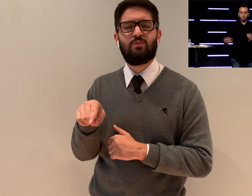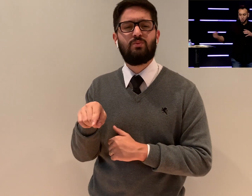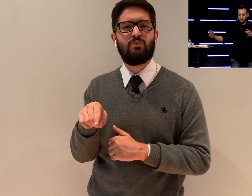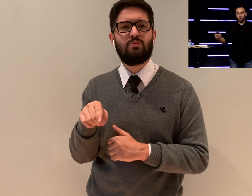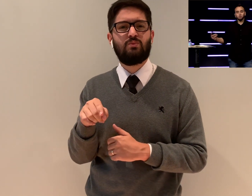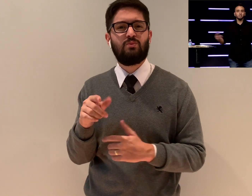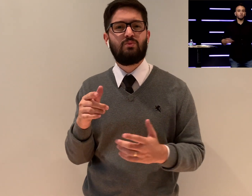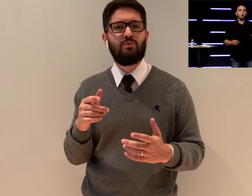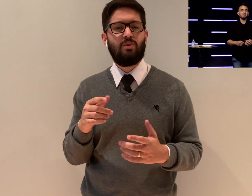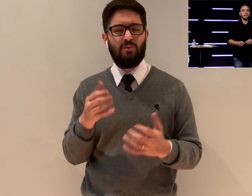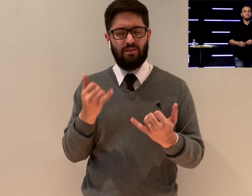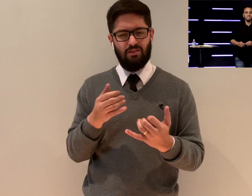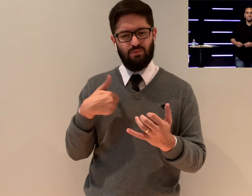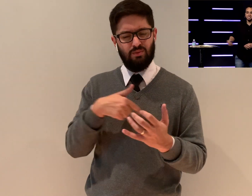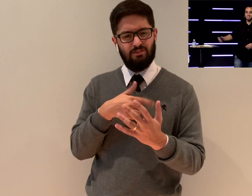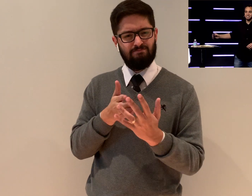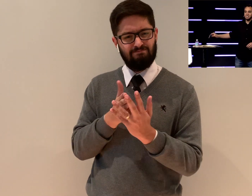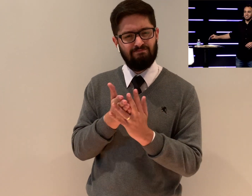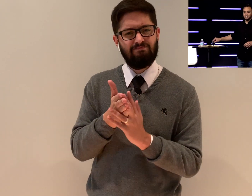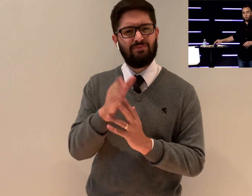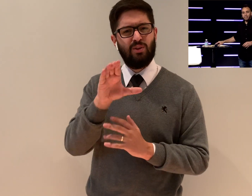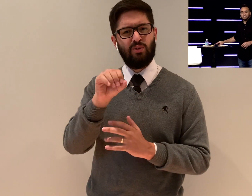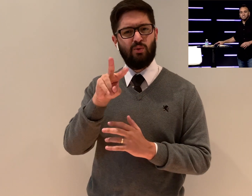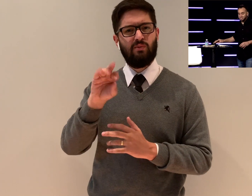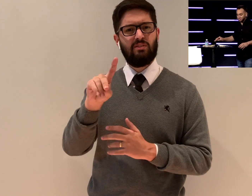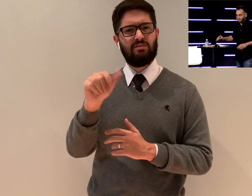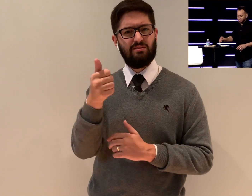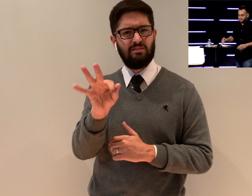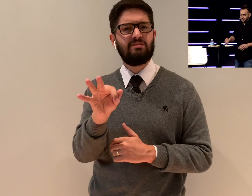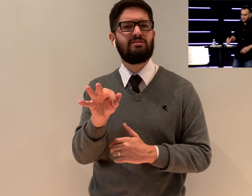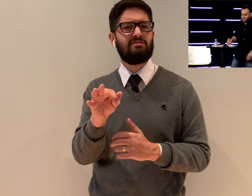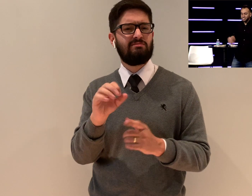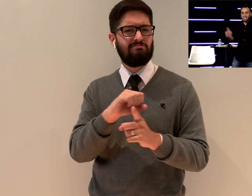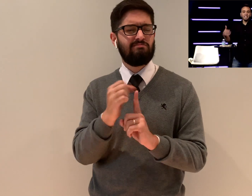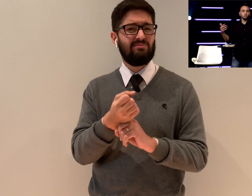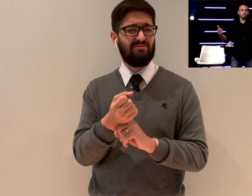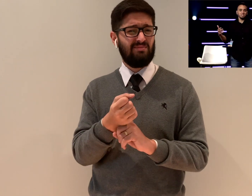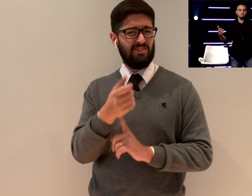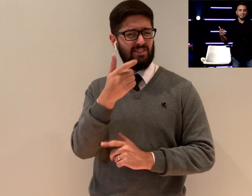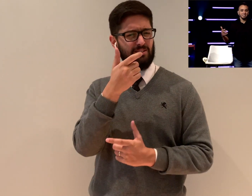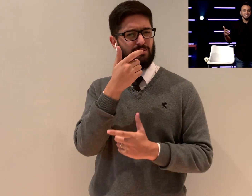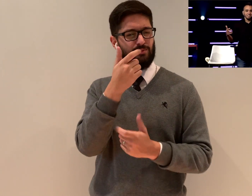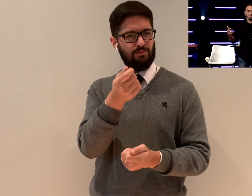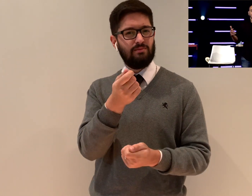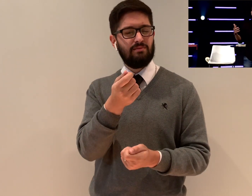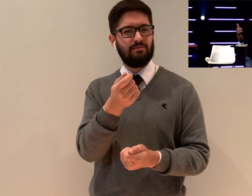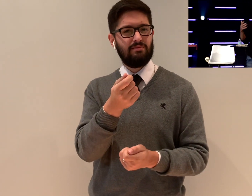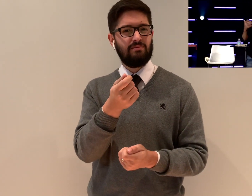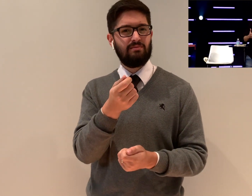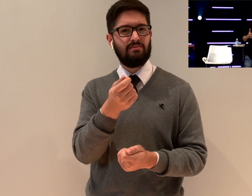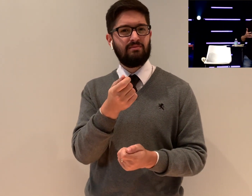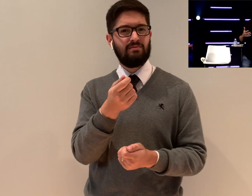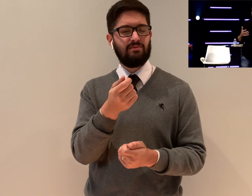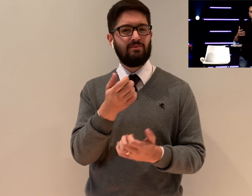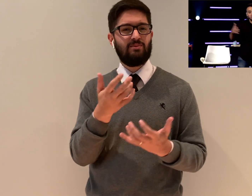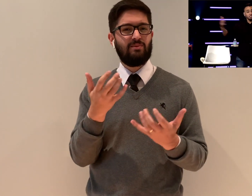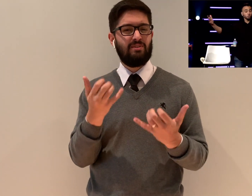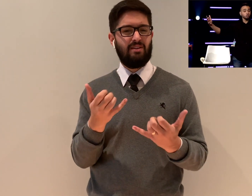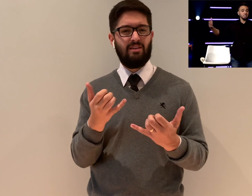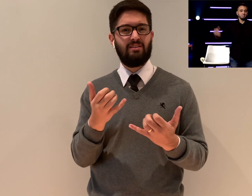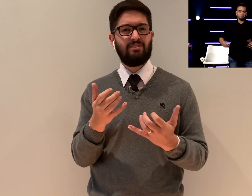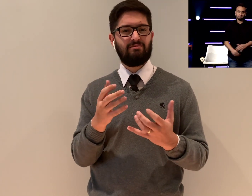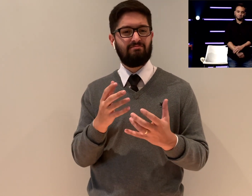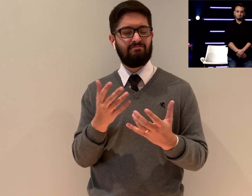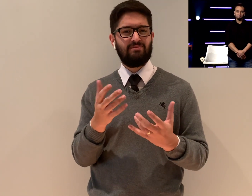You know, as we go through this COVID-19 crisis, isn't it interesting that it is in the middle of